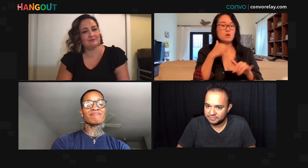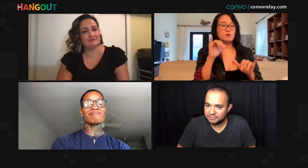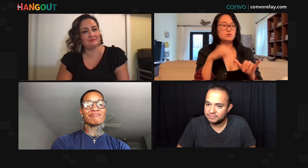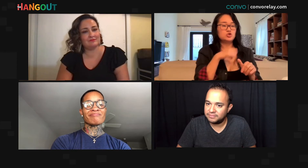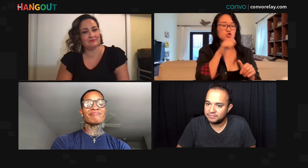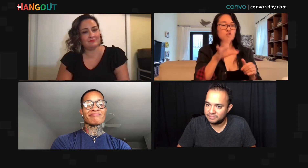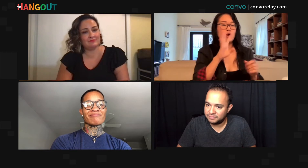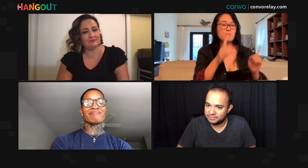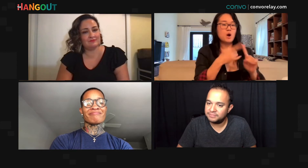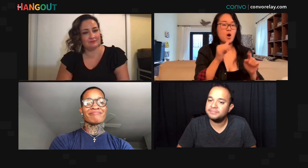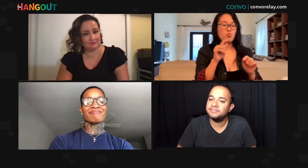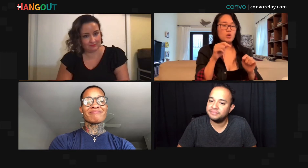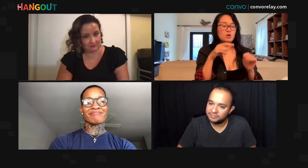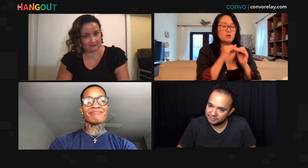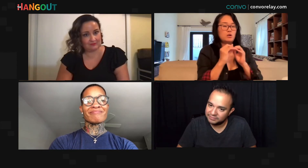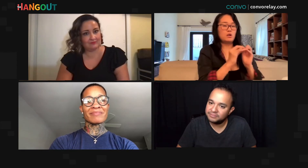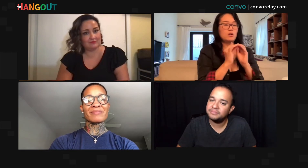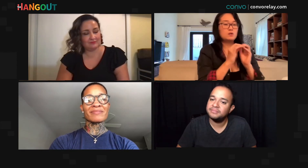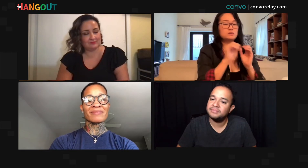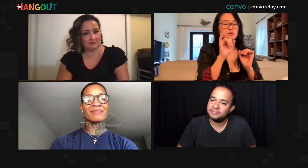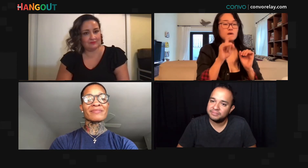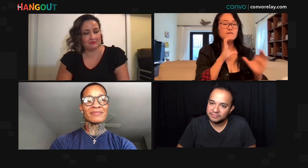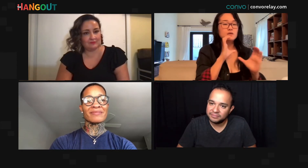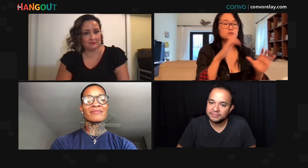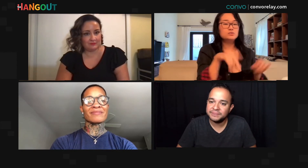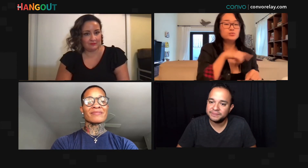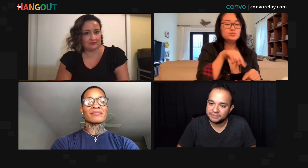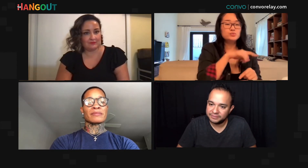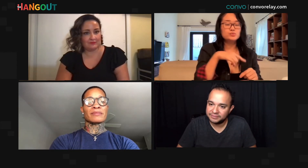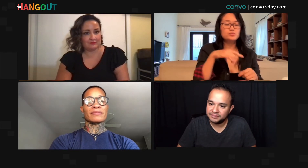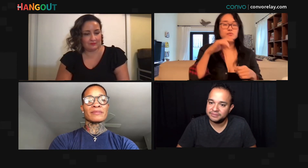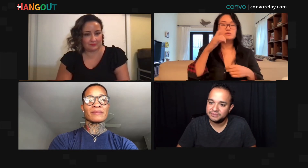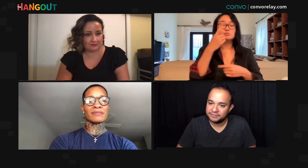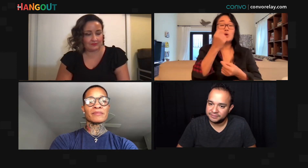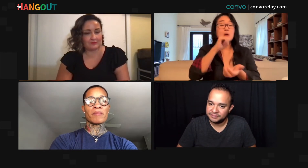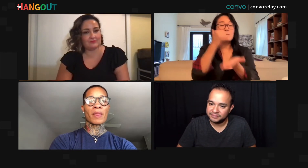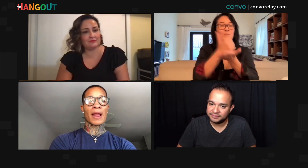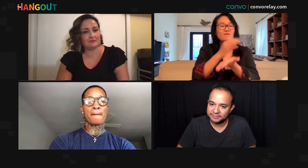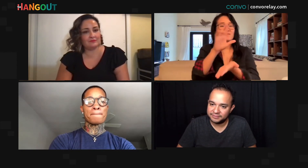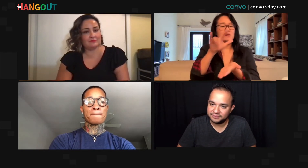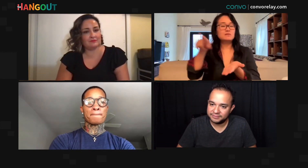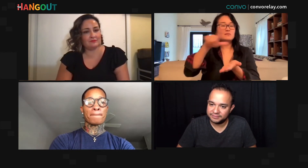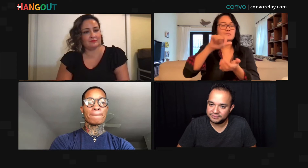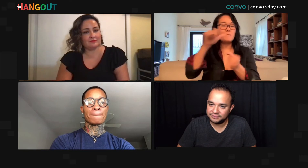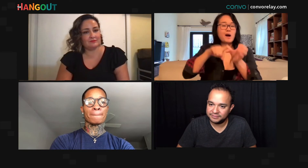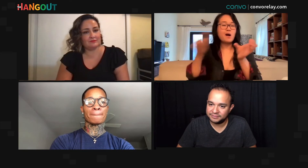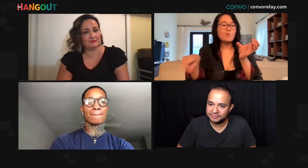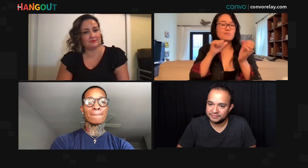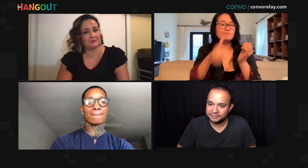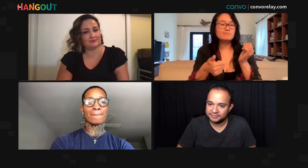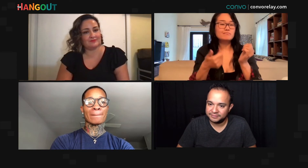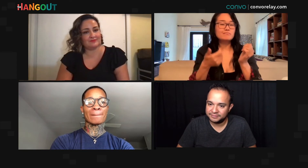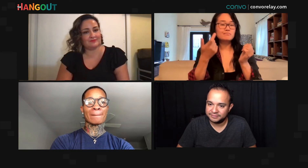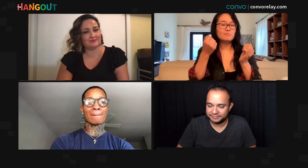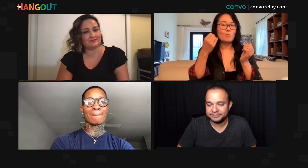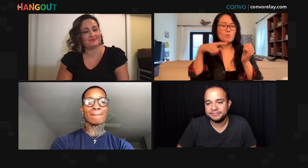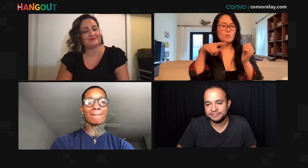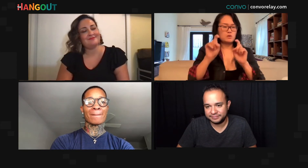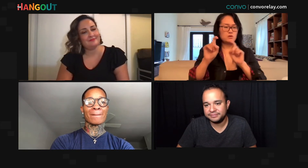about it at the time. So we didn't think that we could talk about it. And so there were side conversations that happened, but we really didn't come out. And it